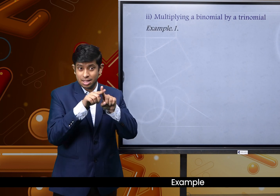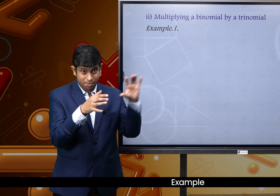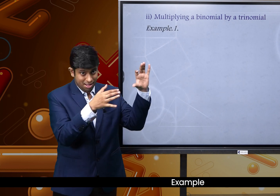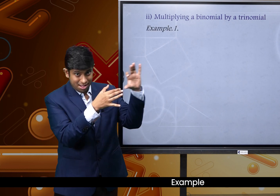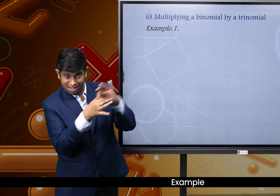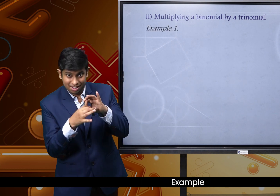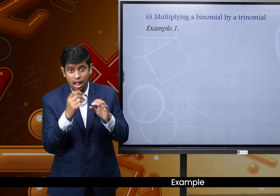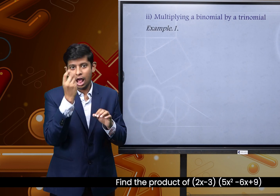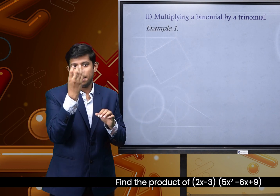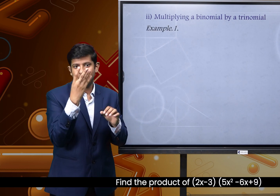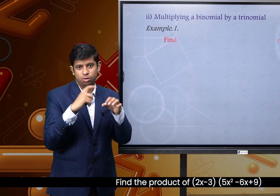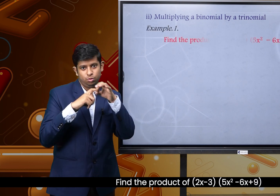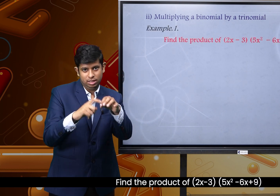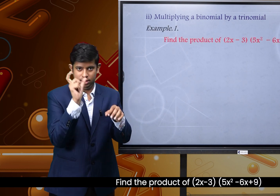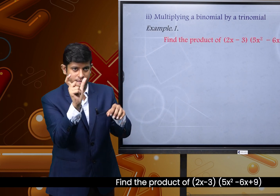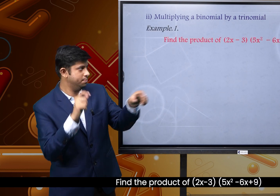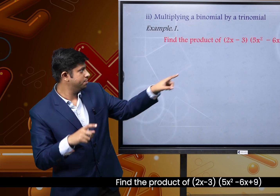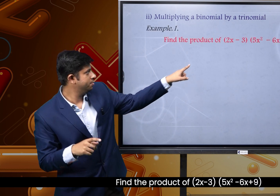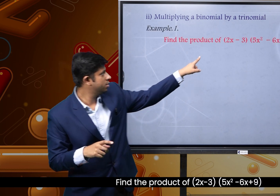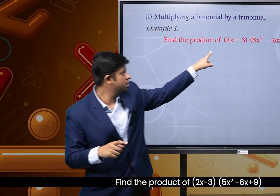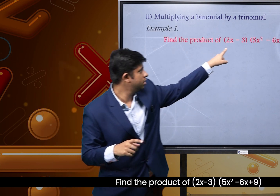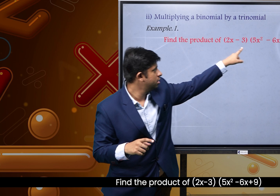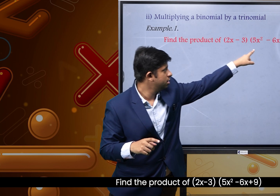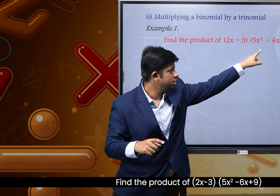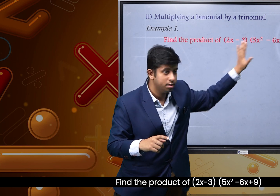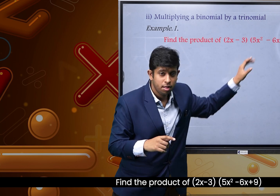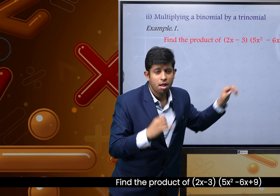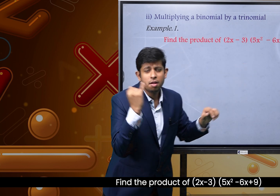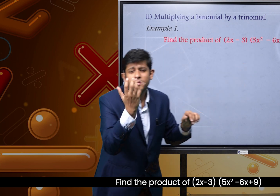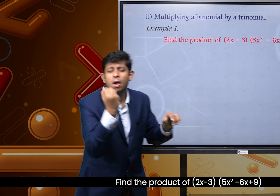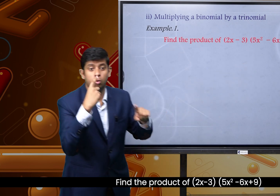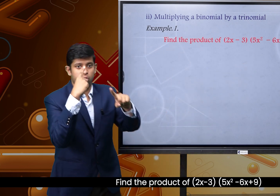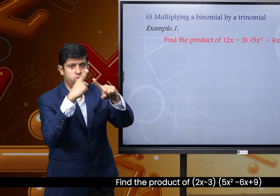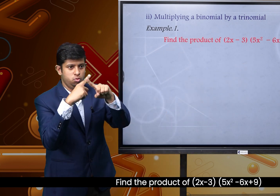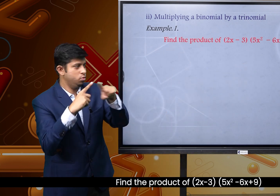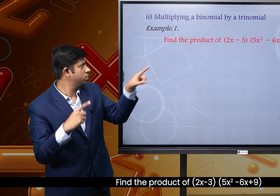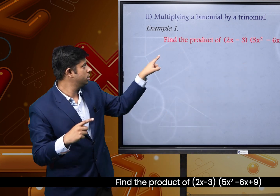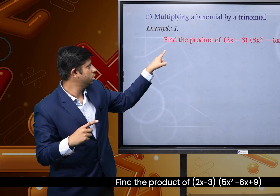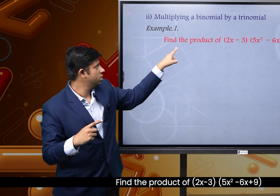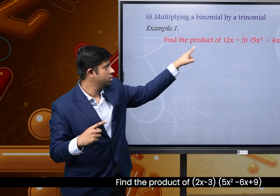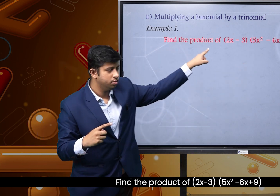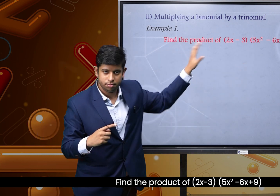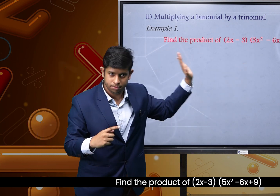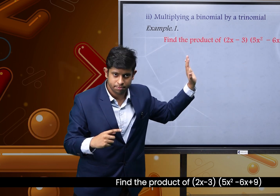Example, find the product of 2x minus 3 into 5x square minus 6x plus 9.